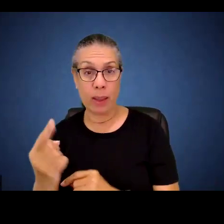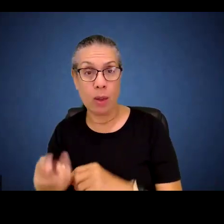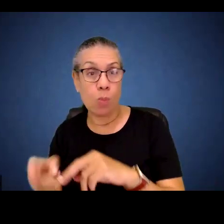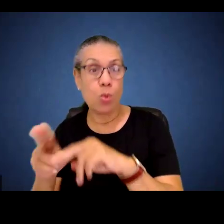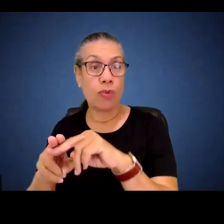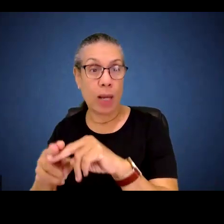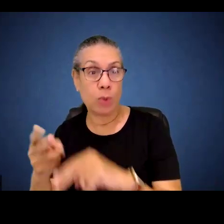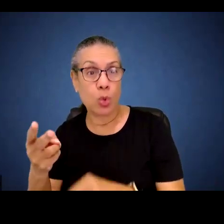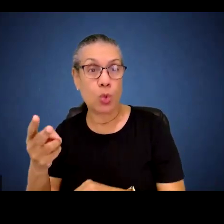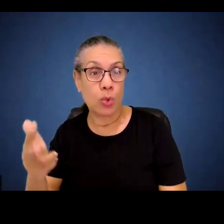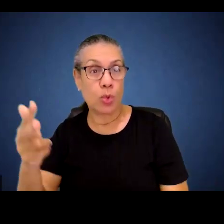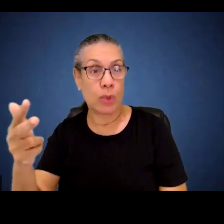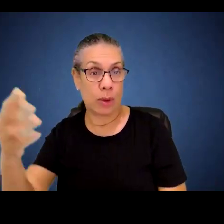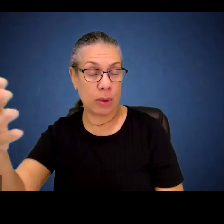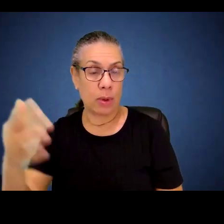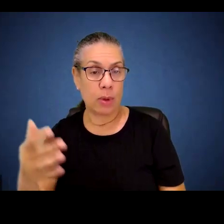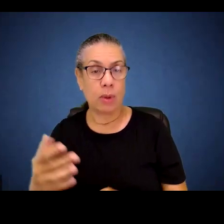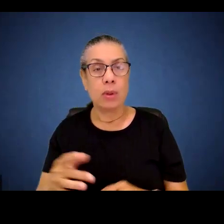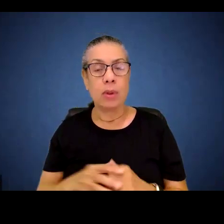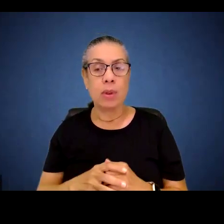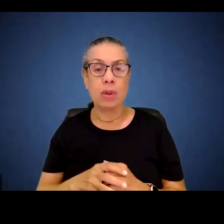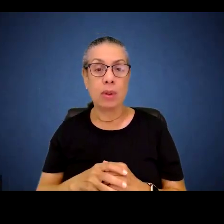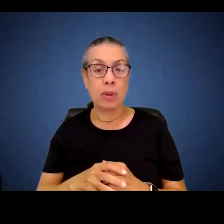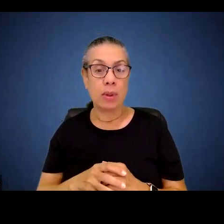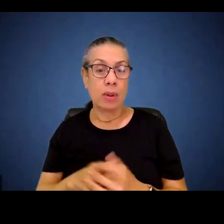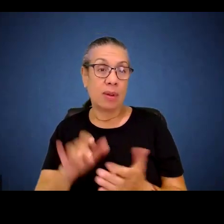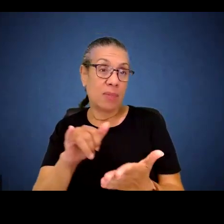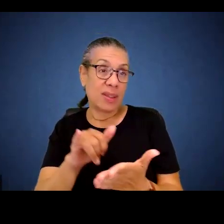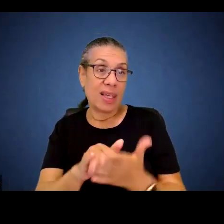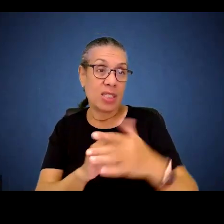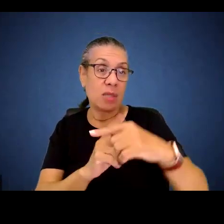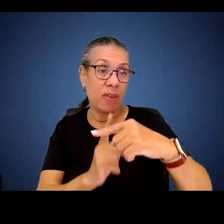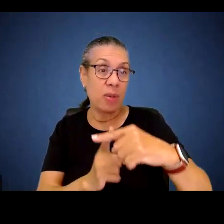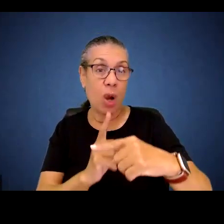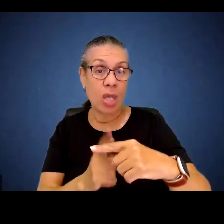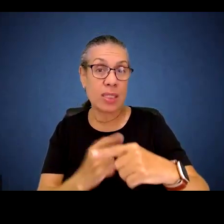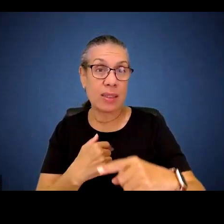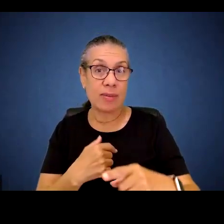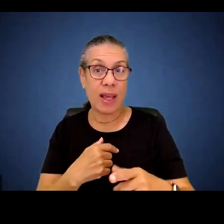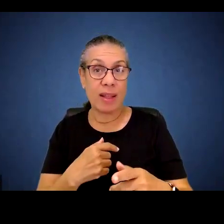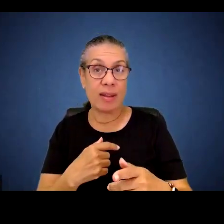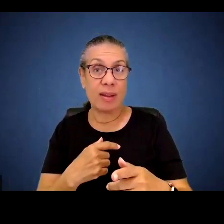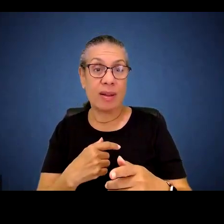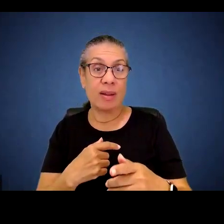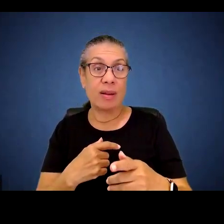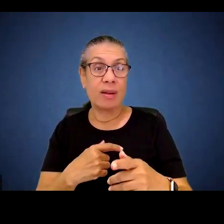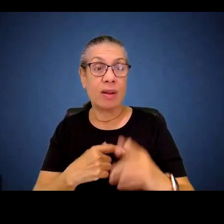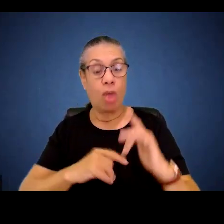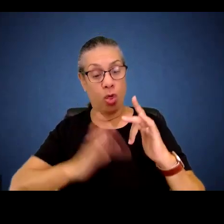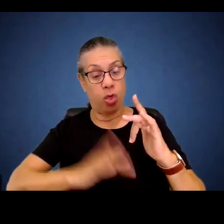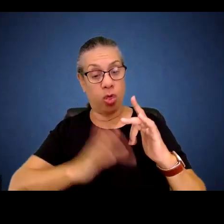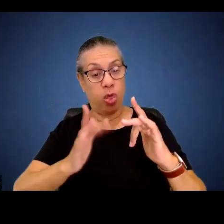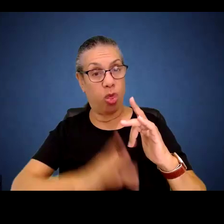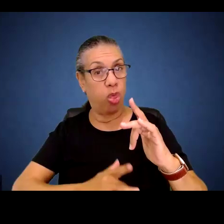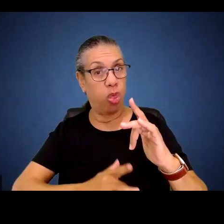great. It's a very positive indicator that their attendance chronic absenteeism has improved by